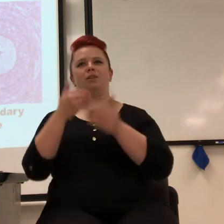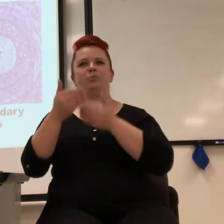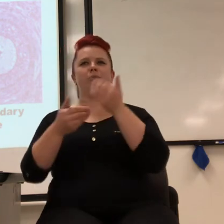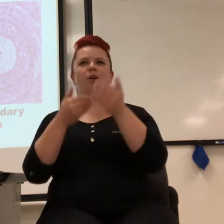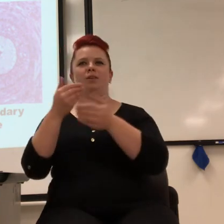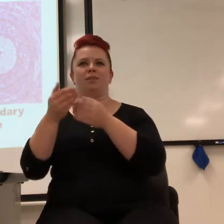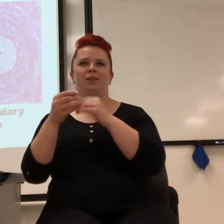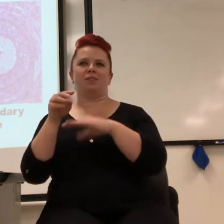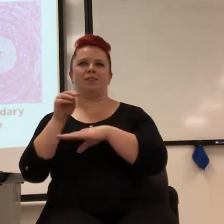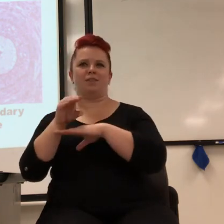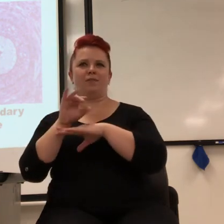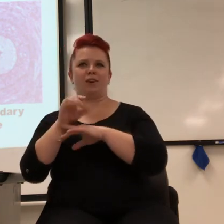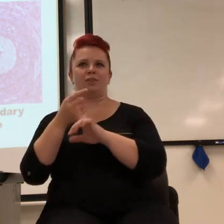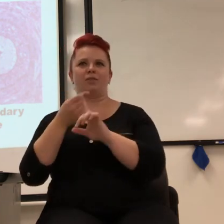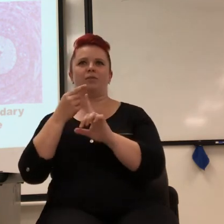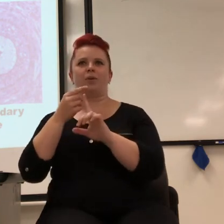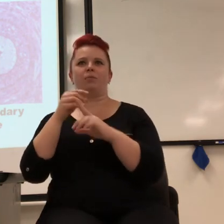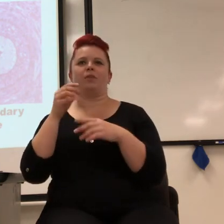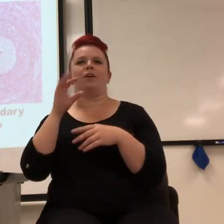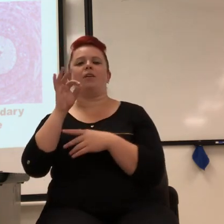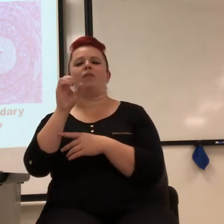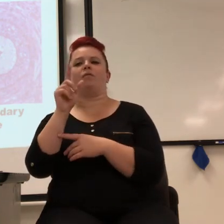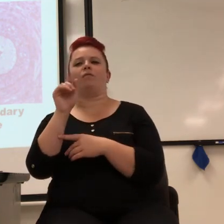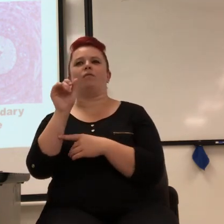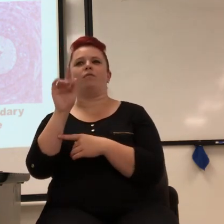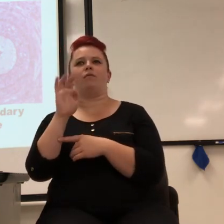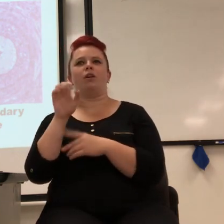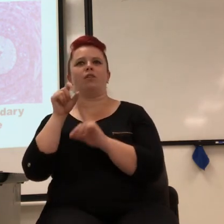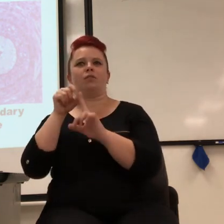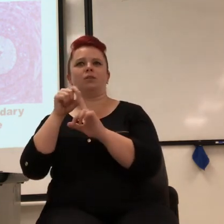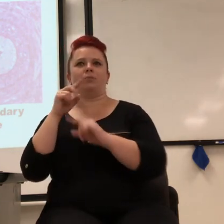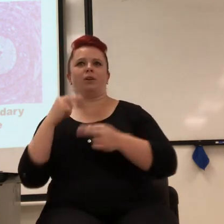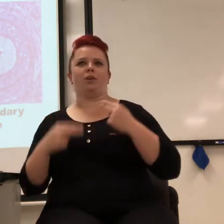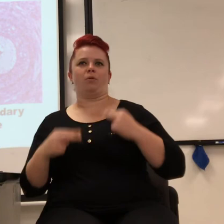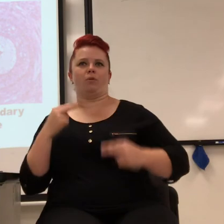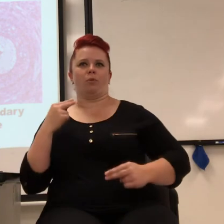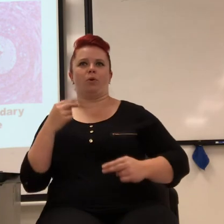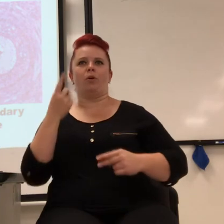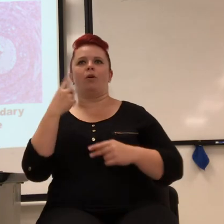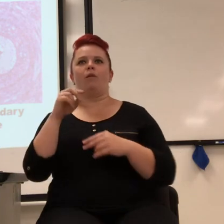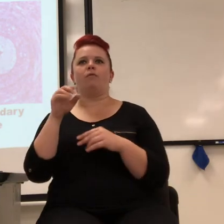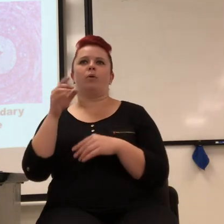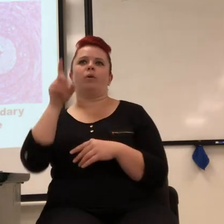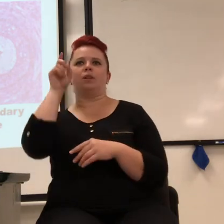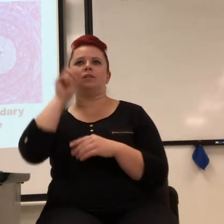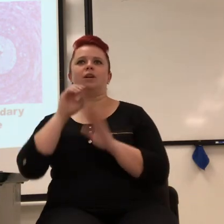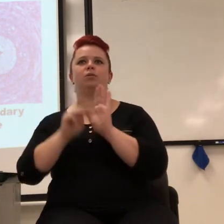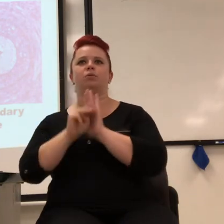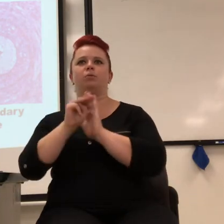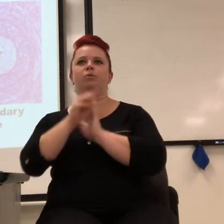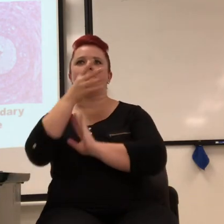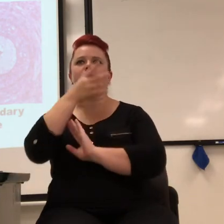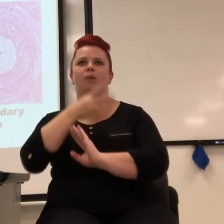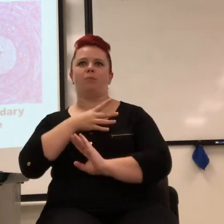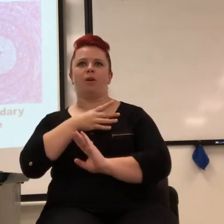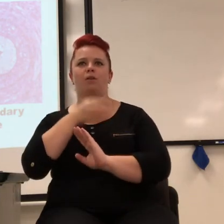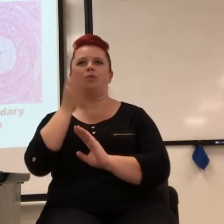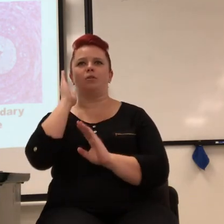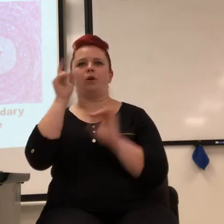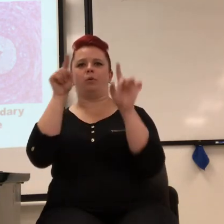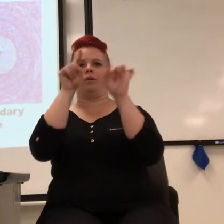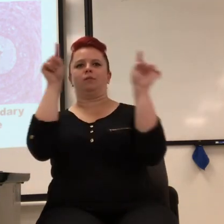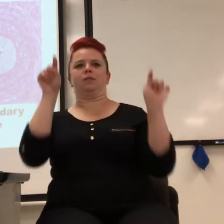of follicle stimulating hormone in the sexually mature female. So I'll just put a big bracket and put